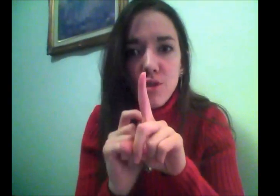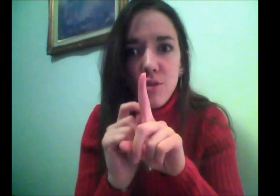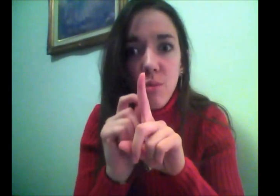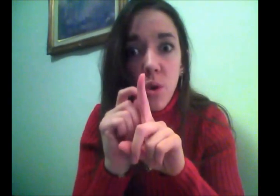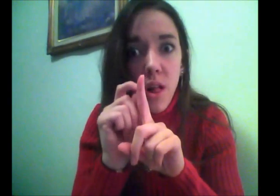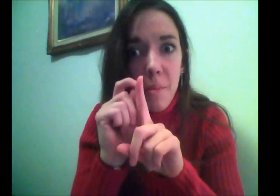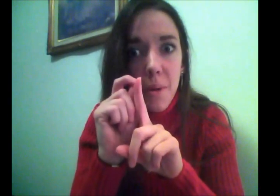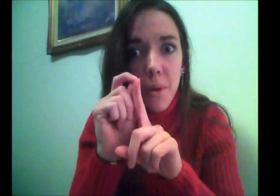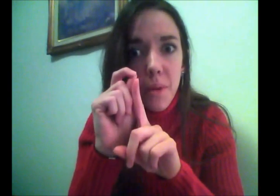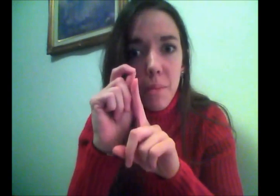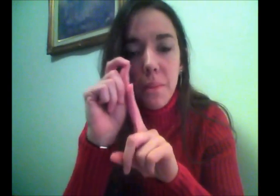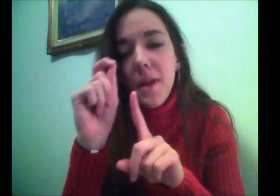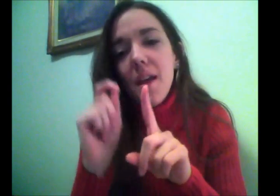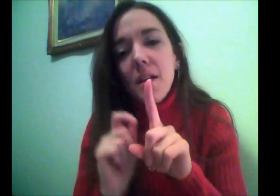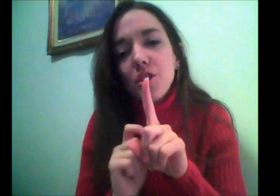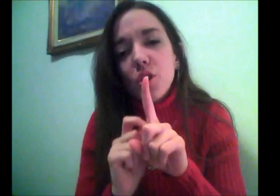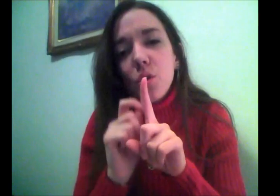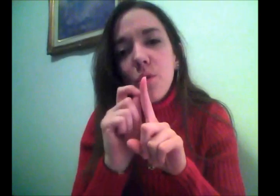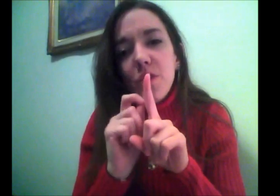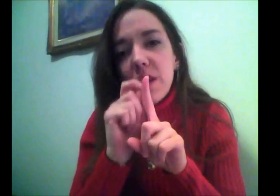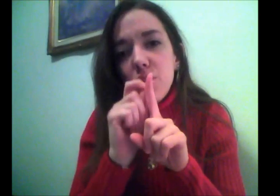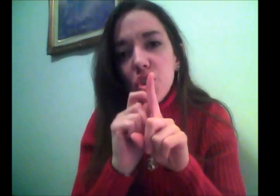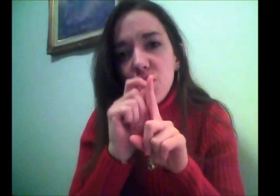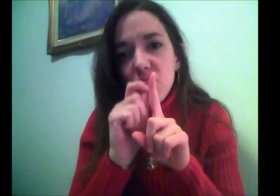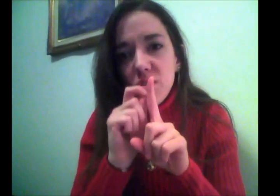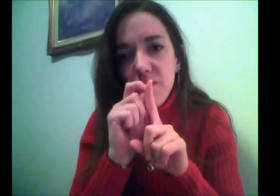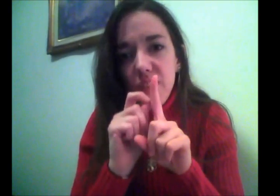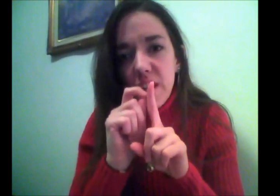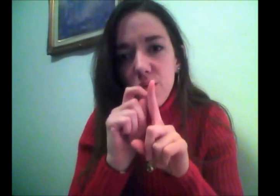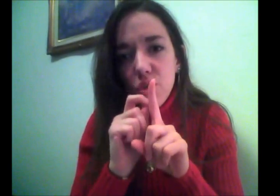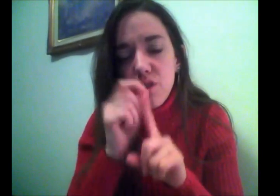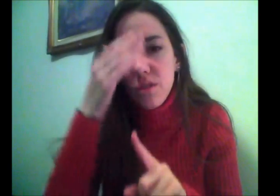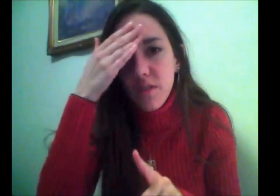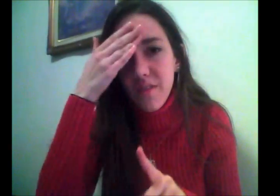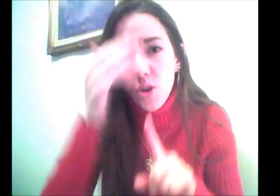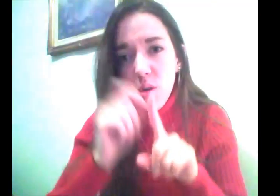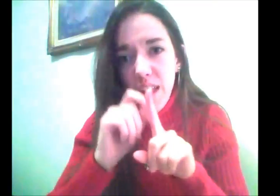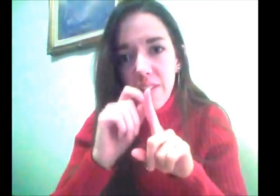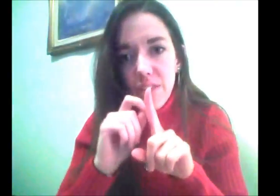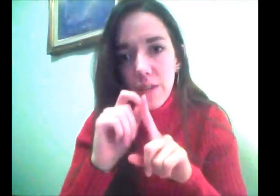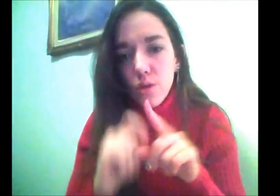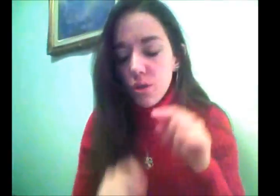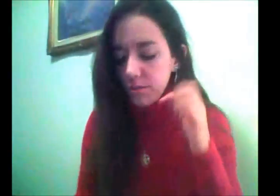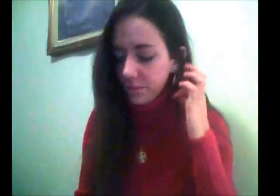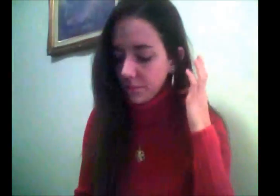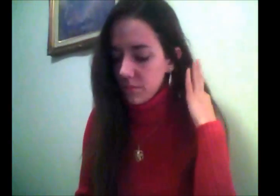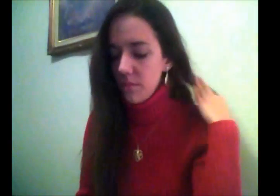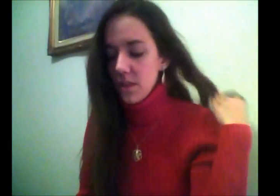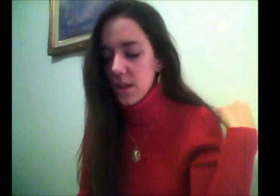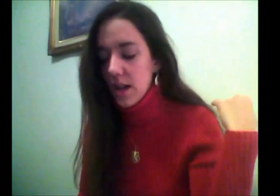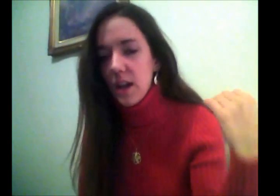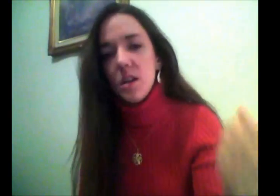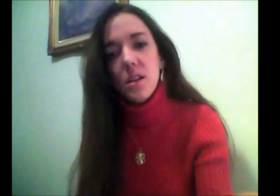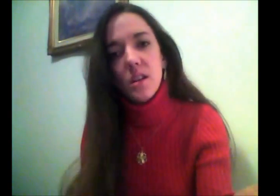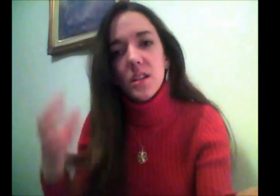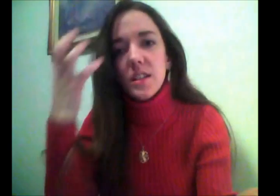go up. So fever, you know, like a fever. Okay.